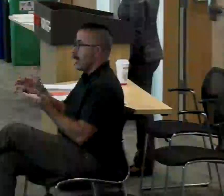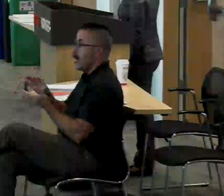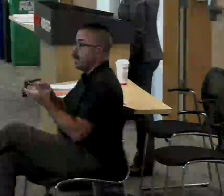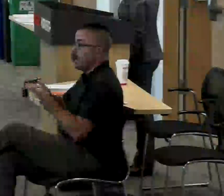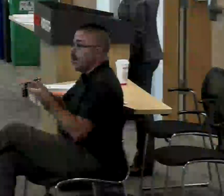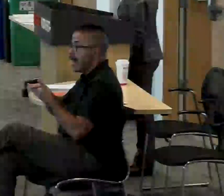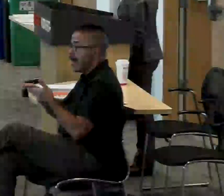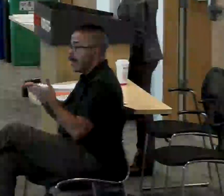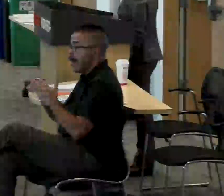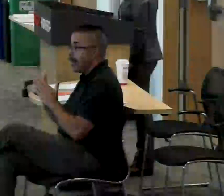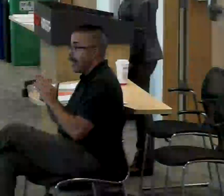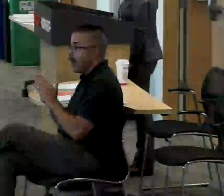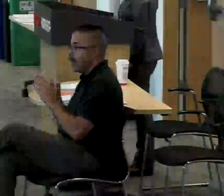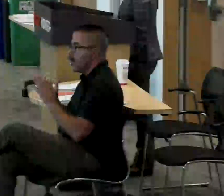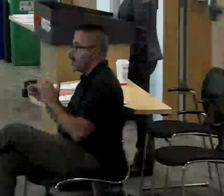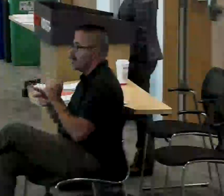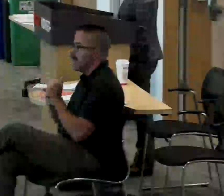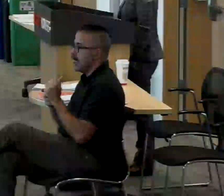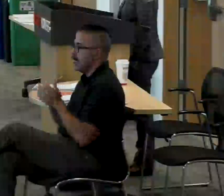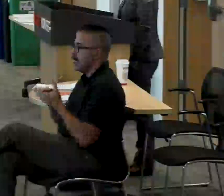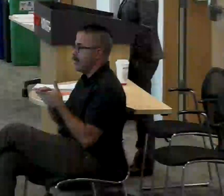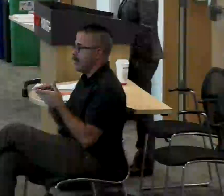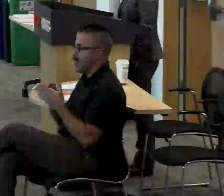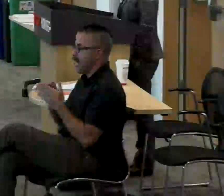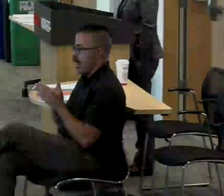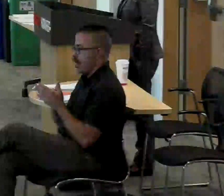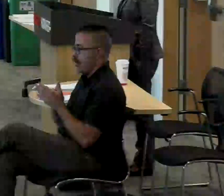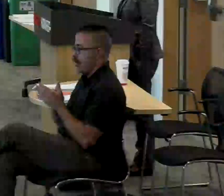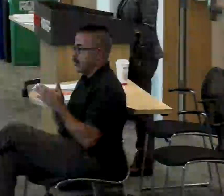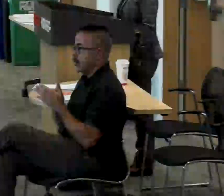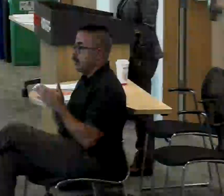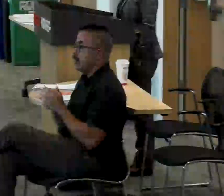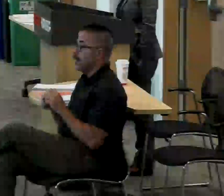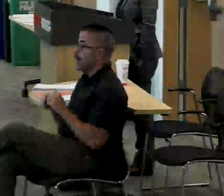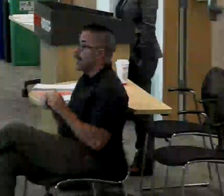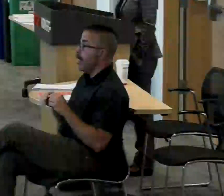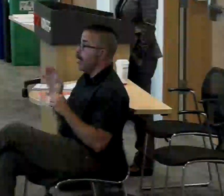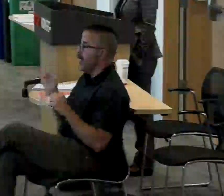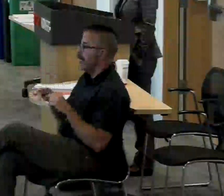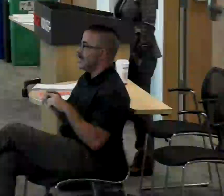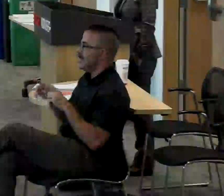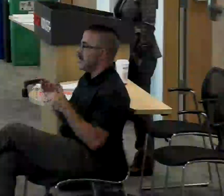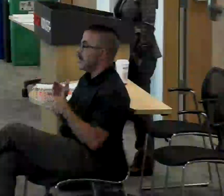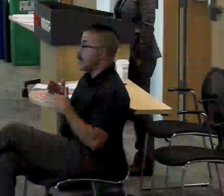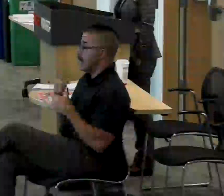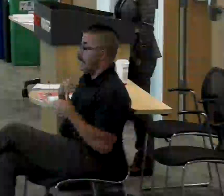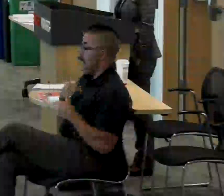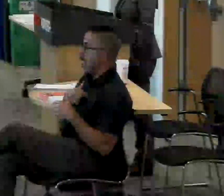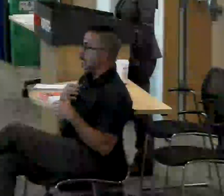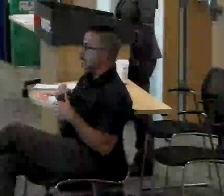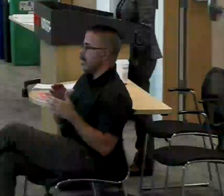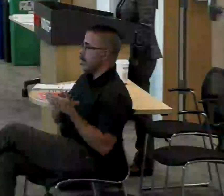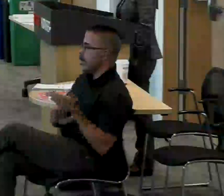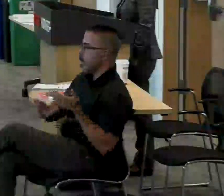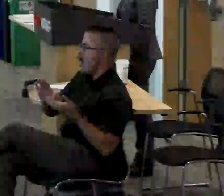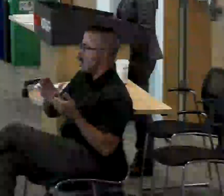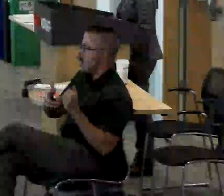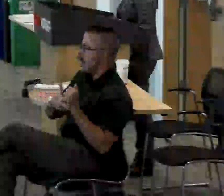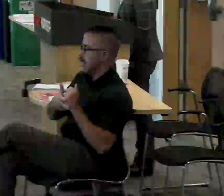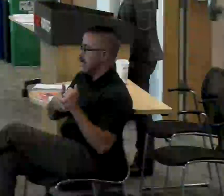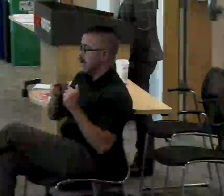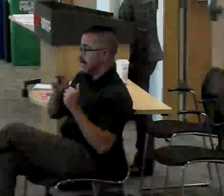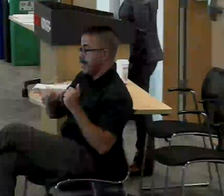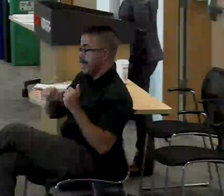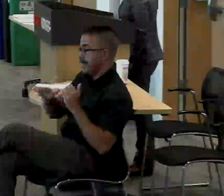are familiar with college savings, that's a big difference between us and college savings. The college savings are mid to